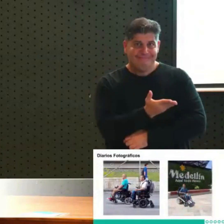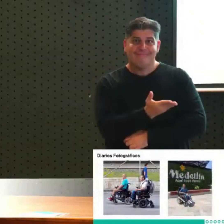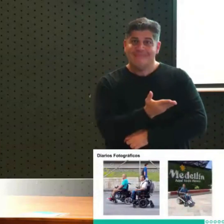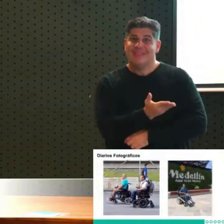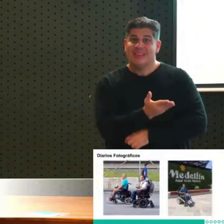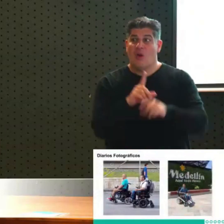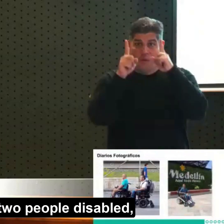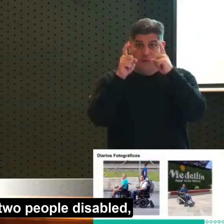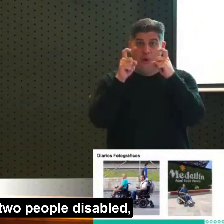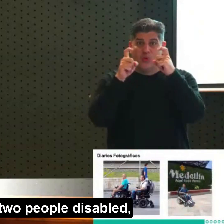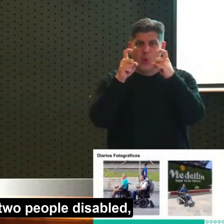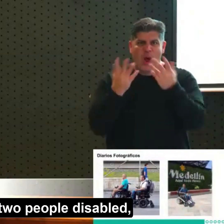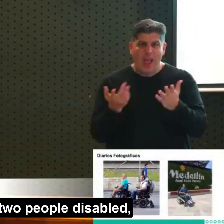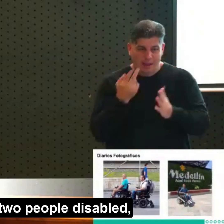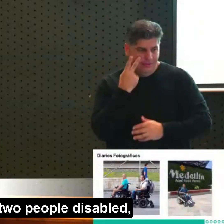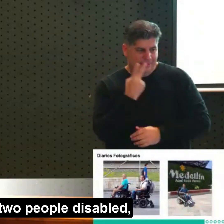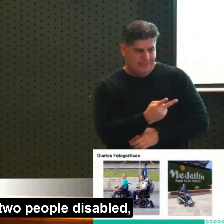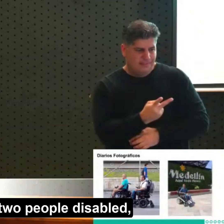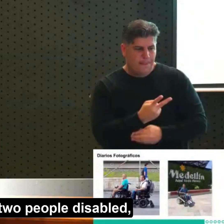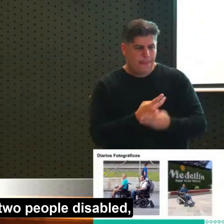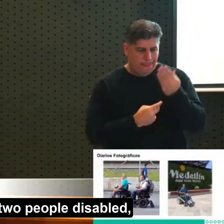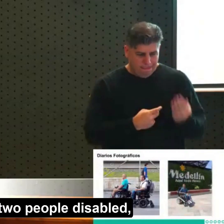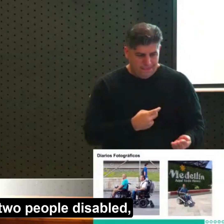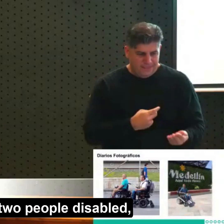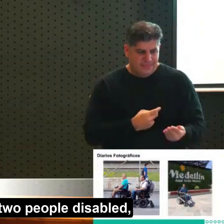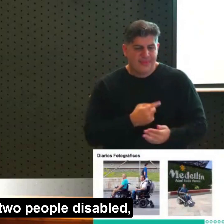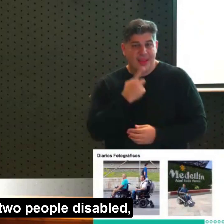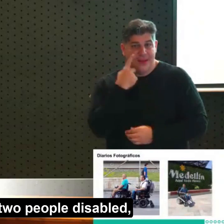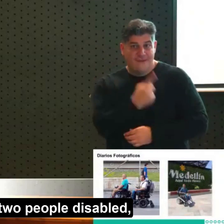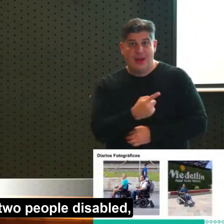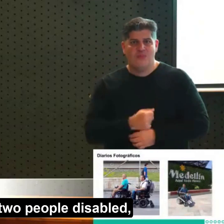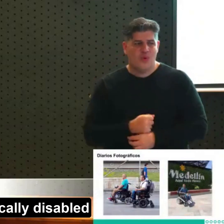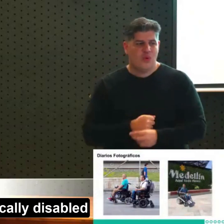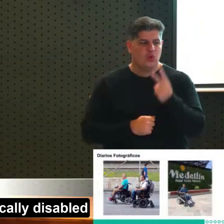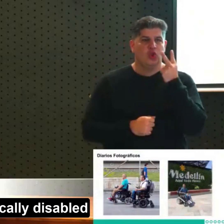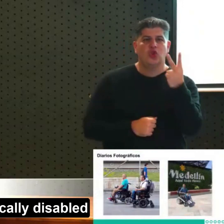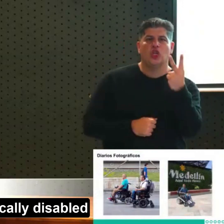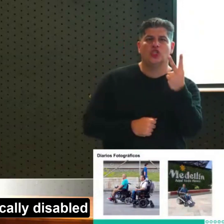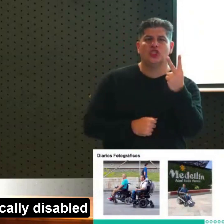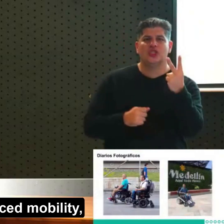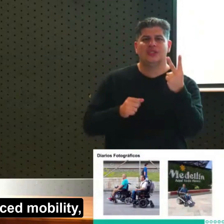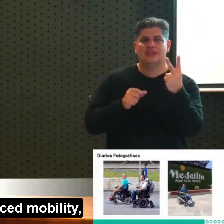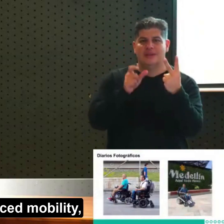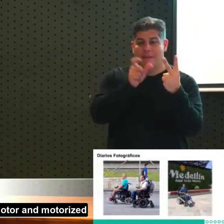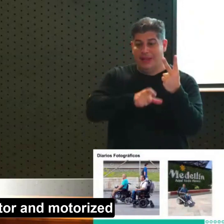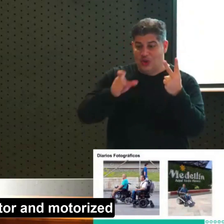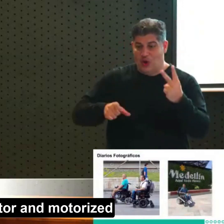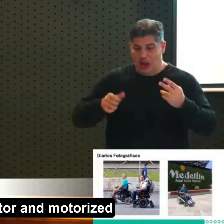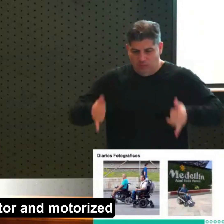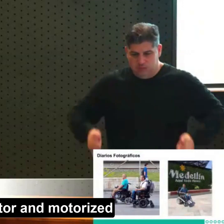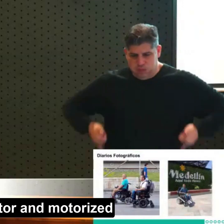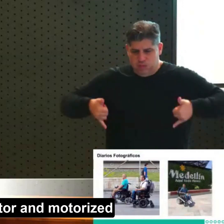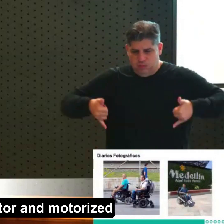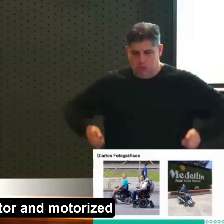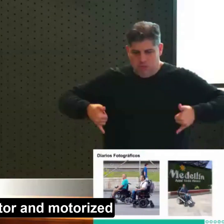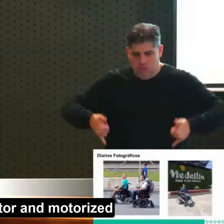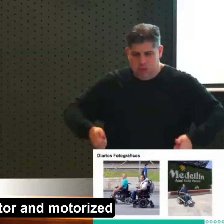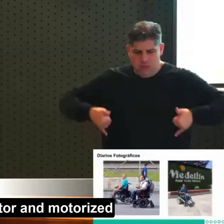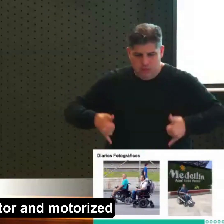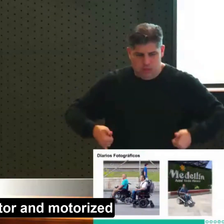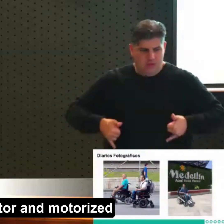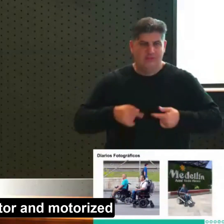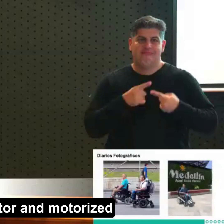them, we can see 2 people disabled, physically disabled, reduced mobility in